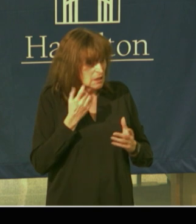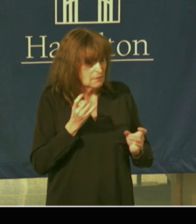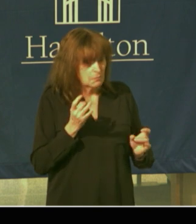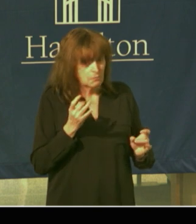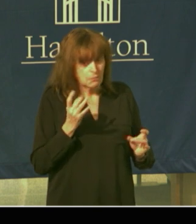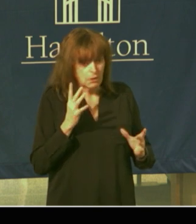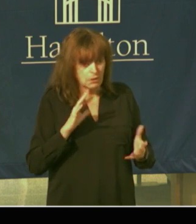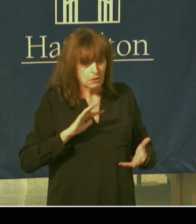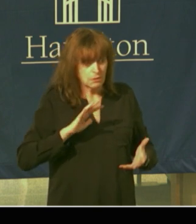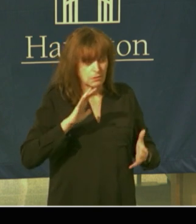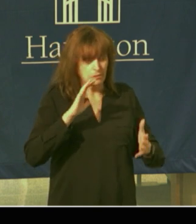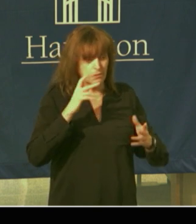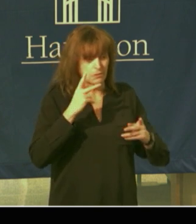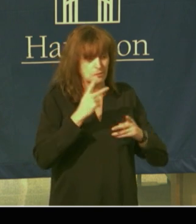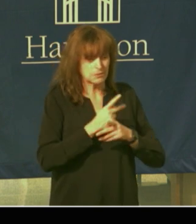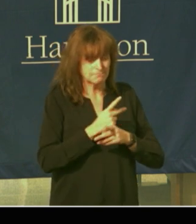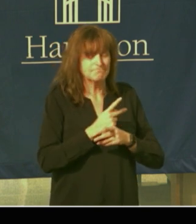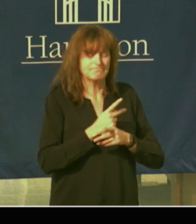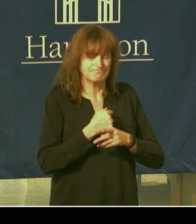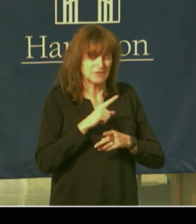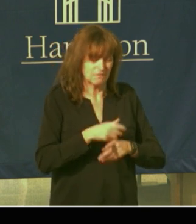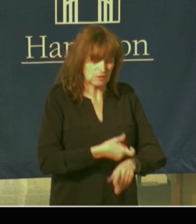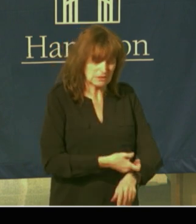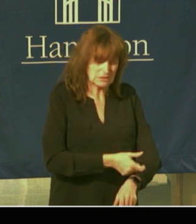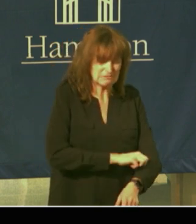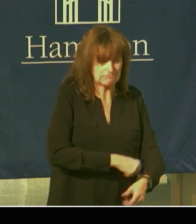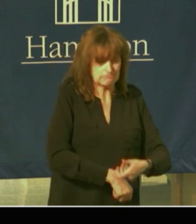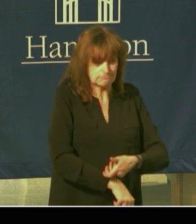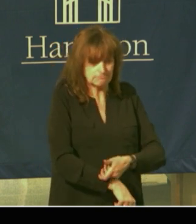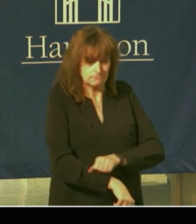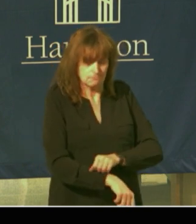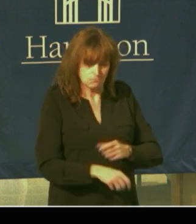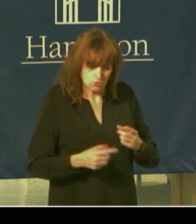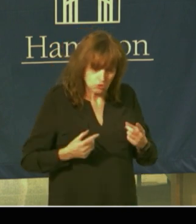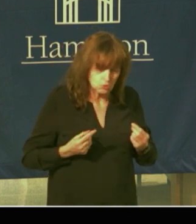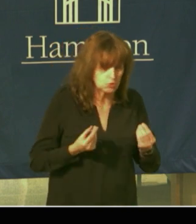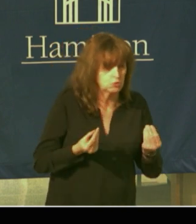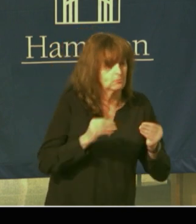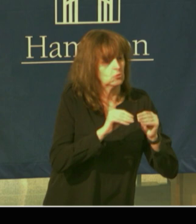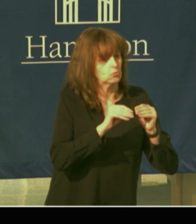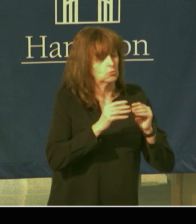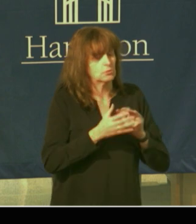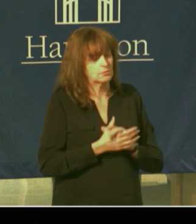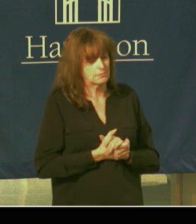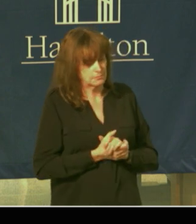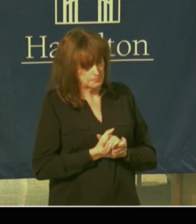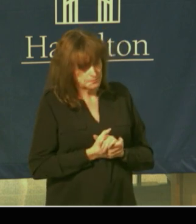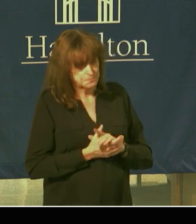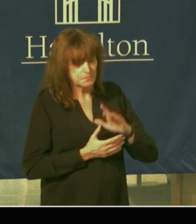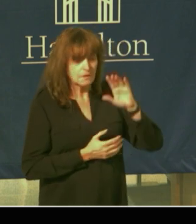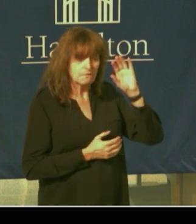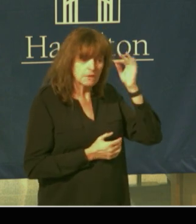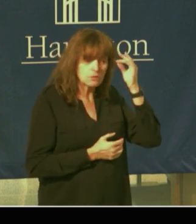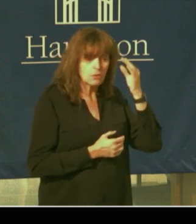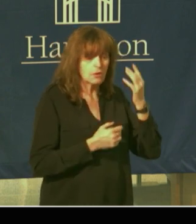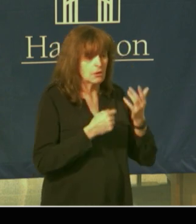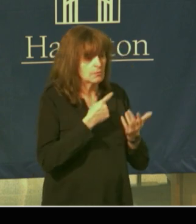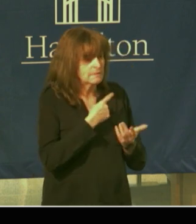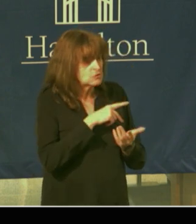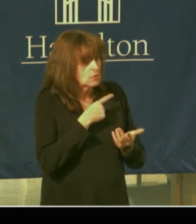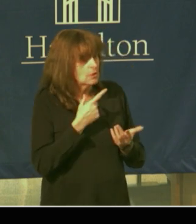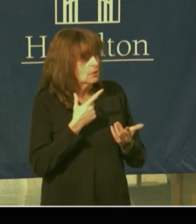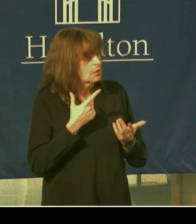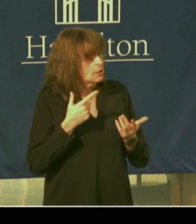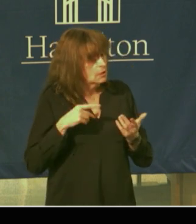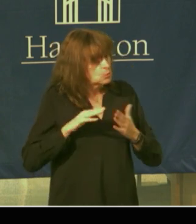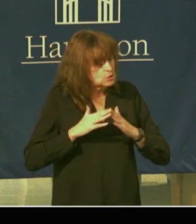So far, it has been a brilliant exercise on all three levels of government. And And our council has been fantastic as well. And, you know, as you